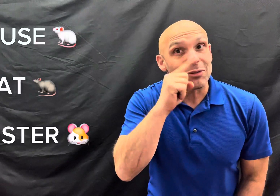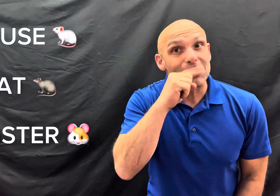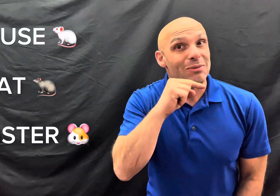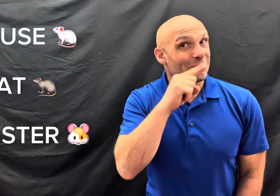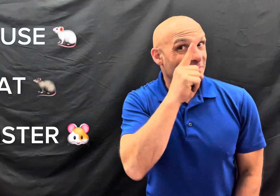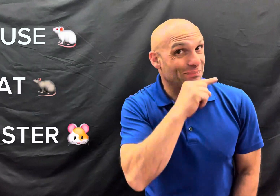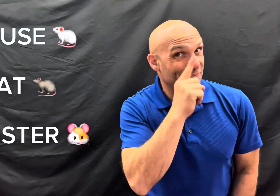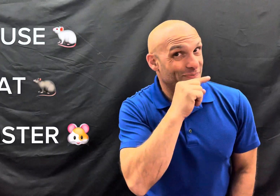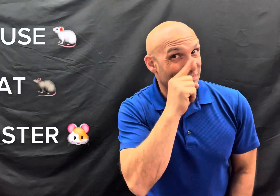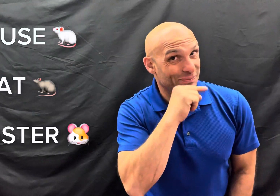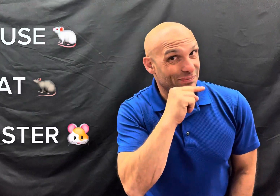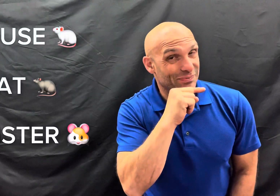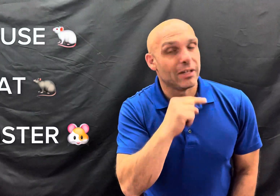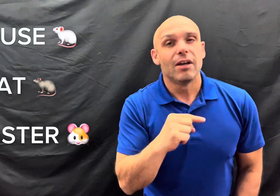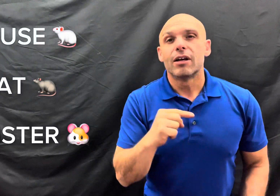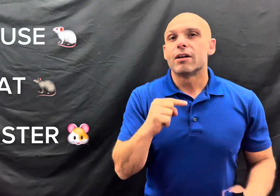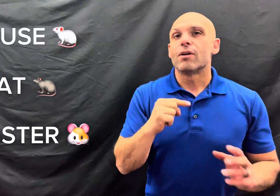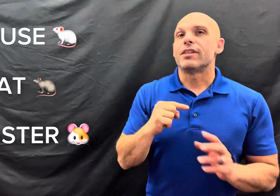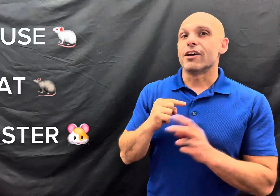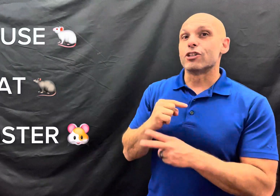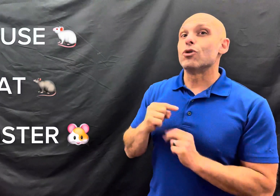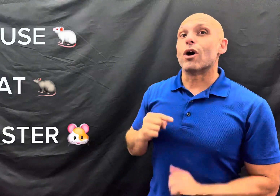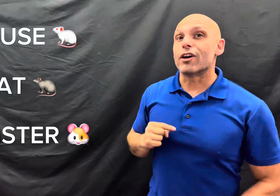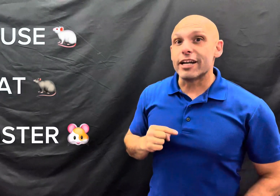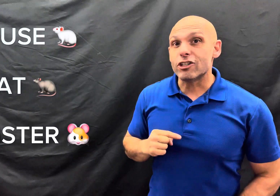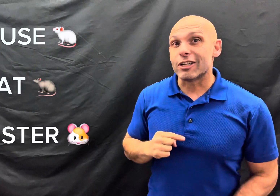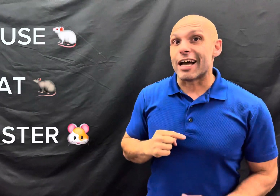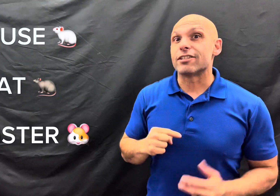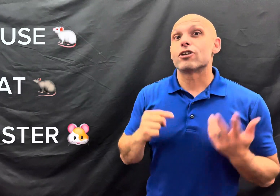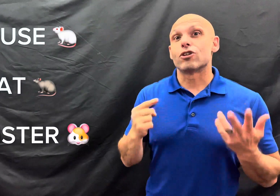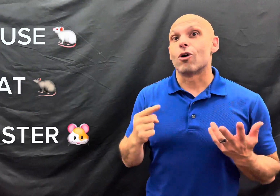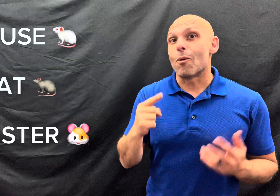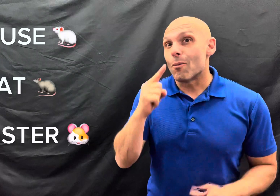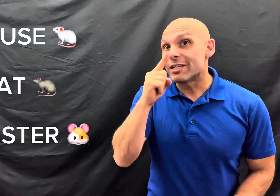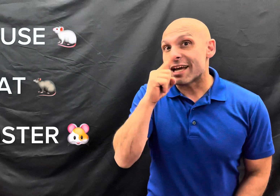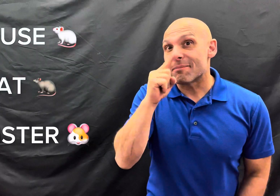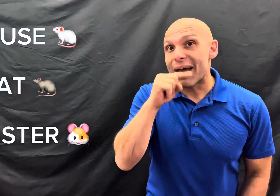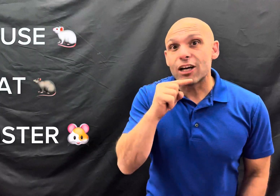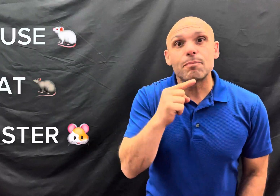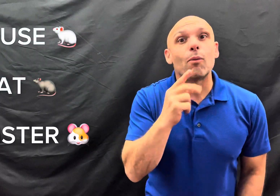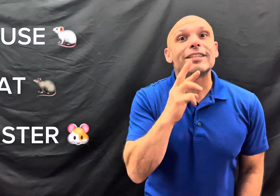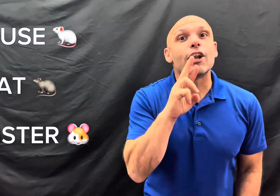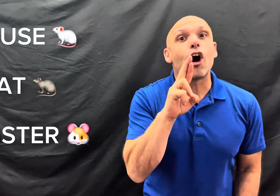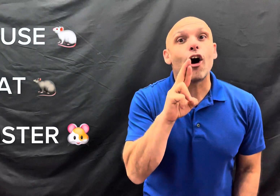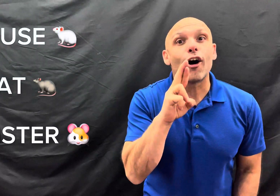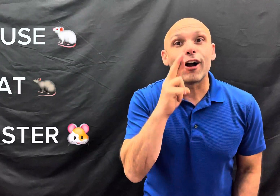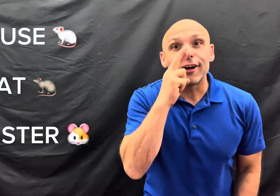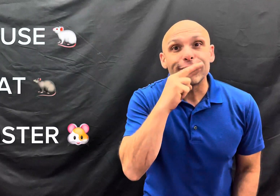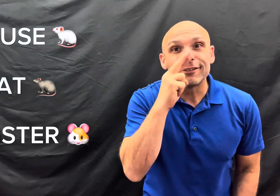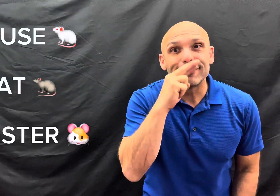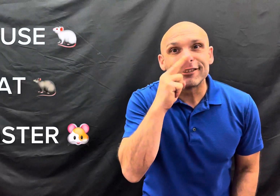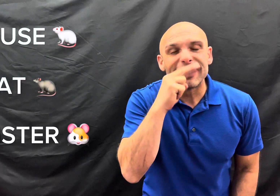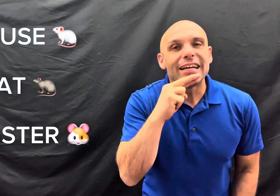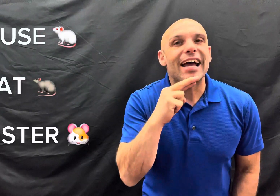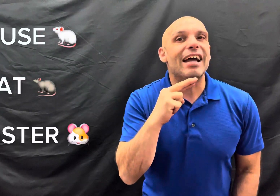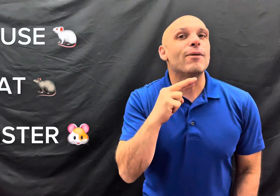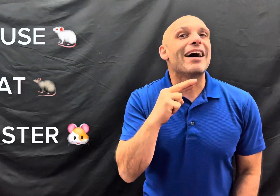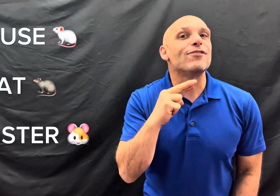Mouse. The other 2 are initialized. So we sign mouse, but with an R, and now we have